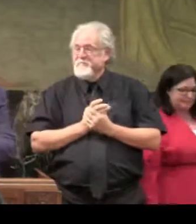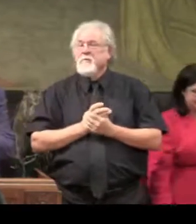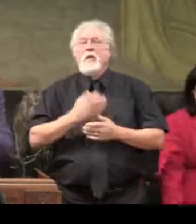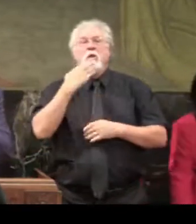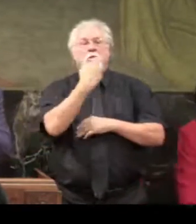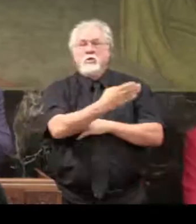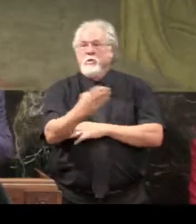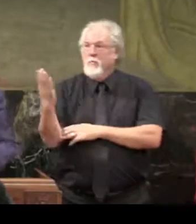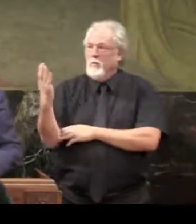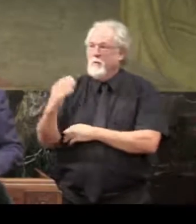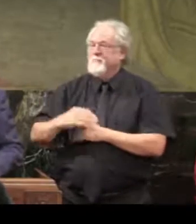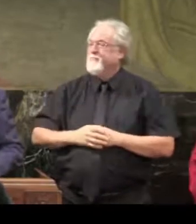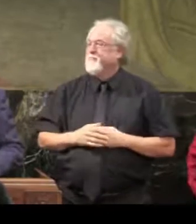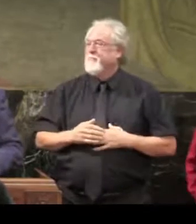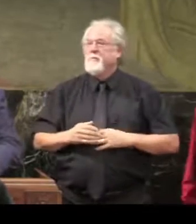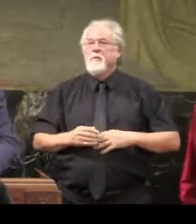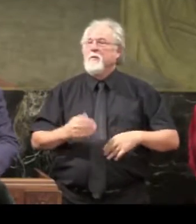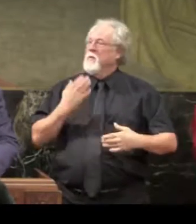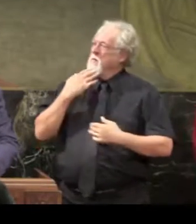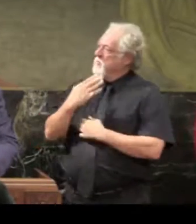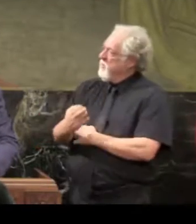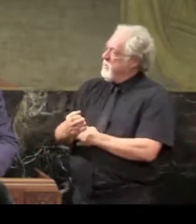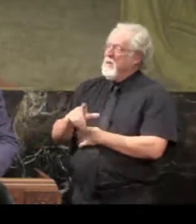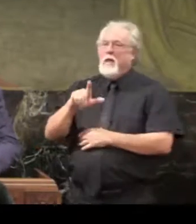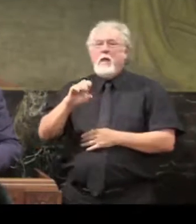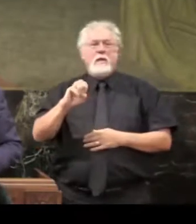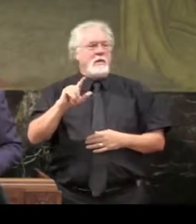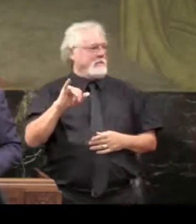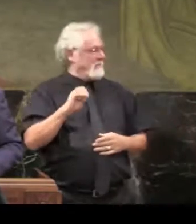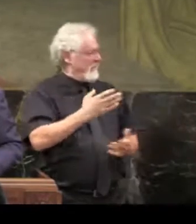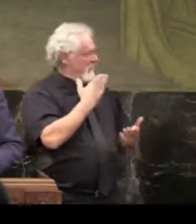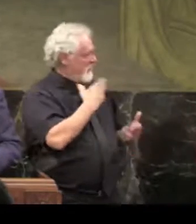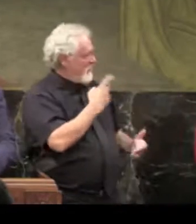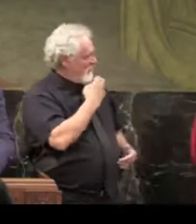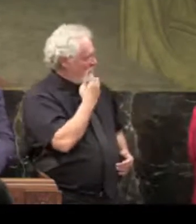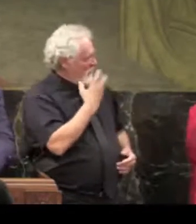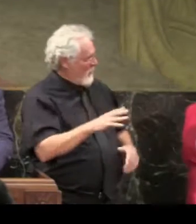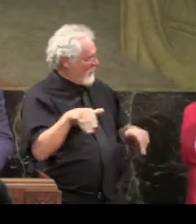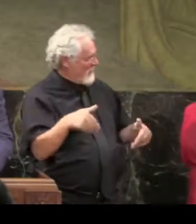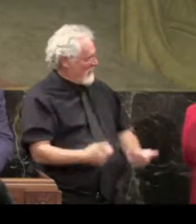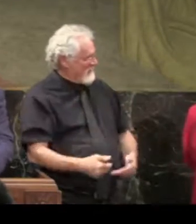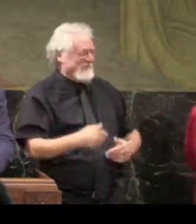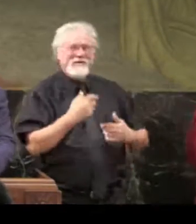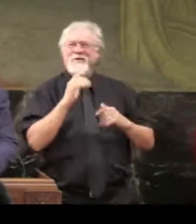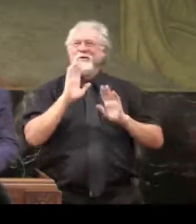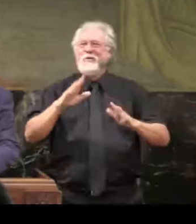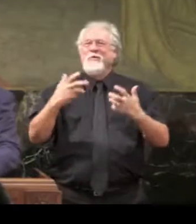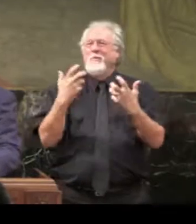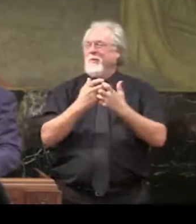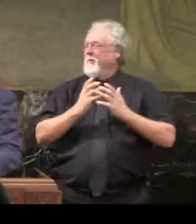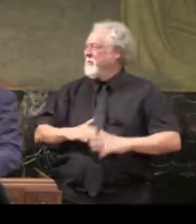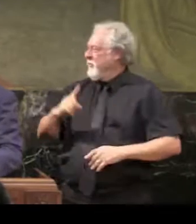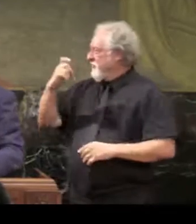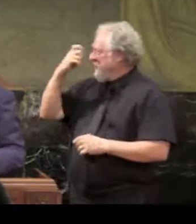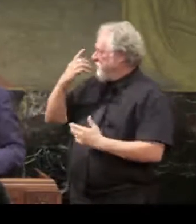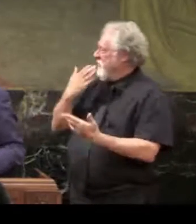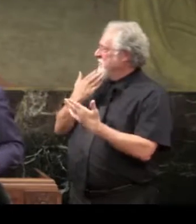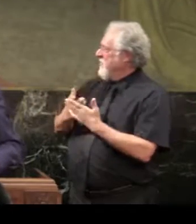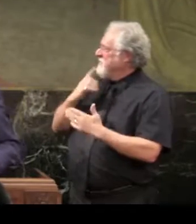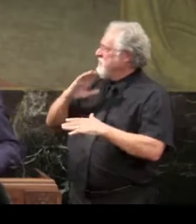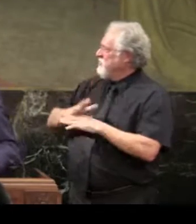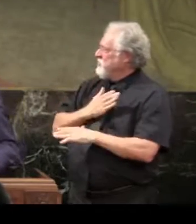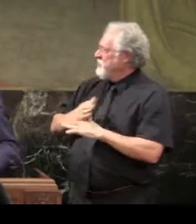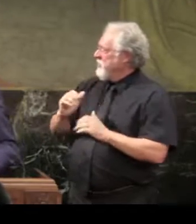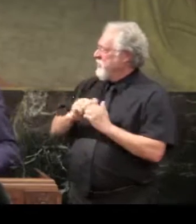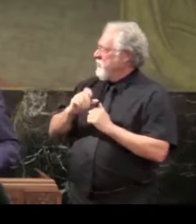Good morning, everyone. Leslie, thank you very much for that warm introduction. You are a great partner, and Governor, thank you for sharing her